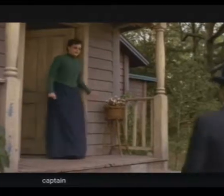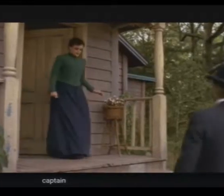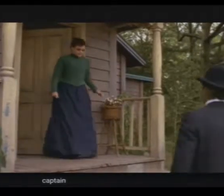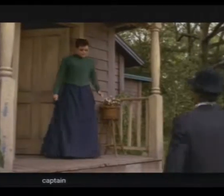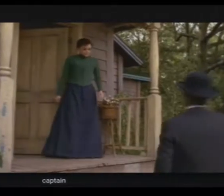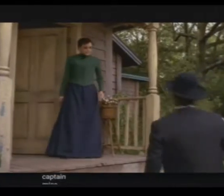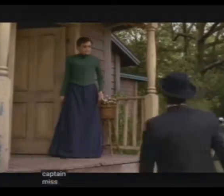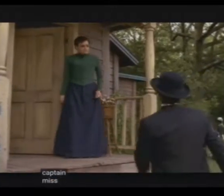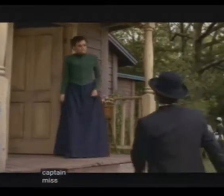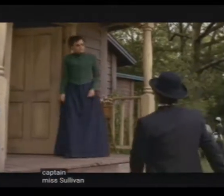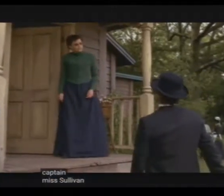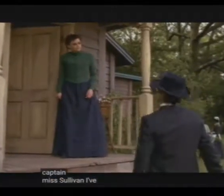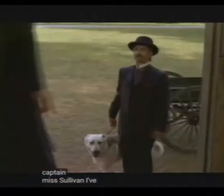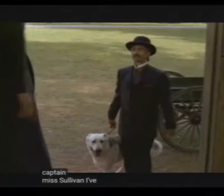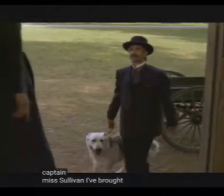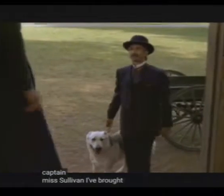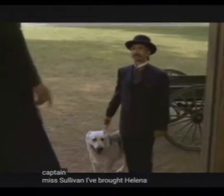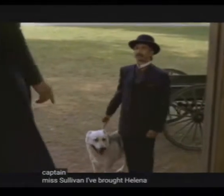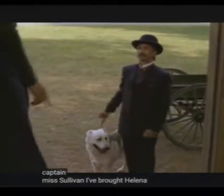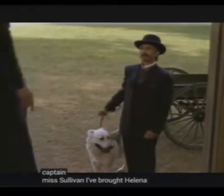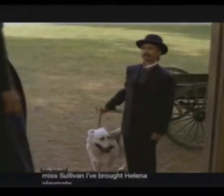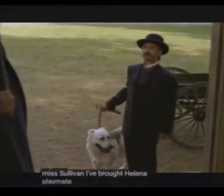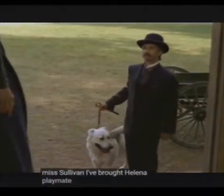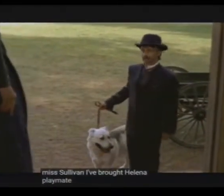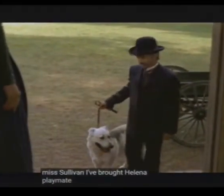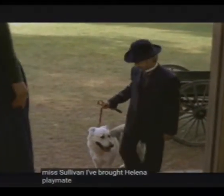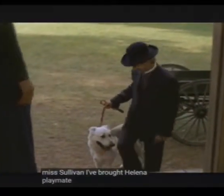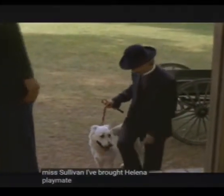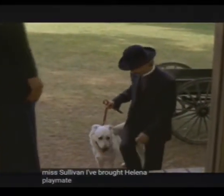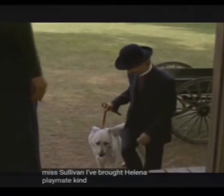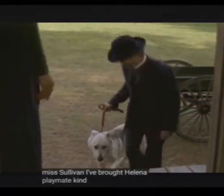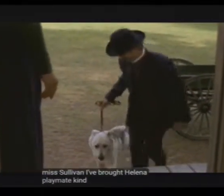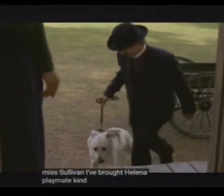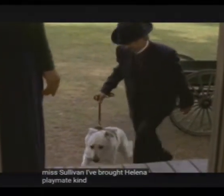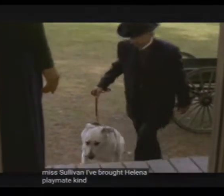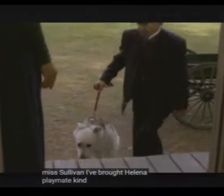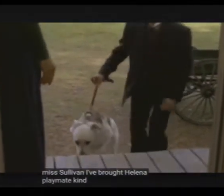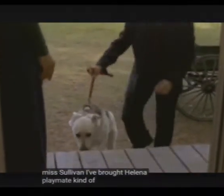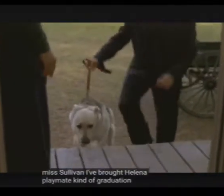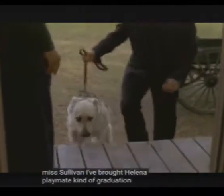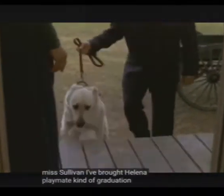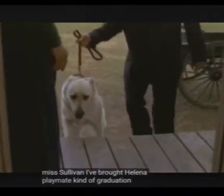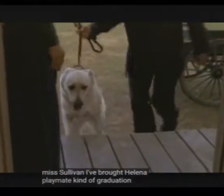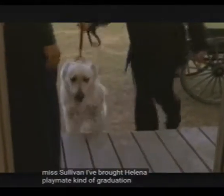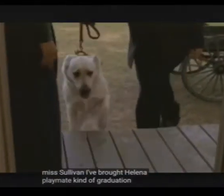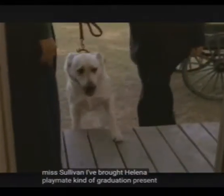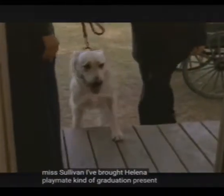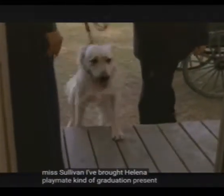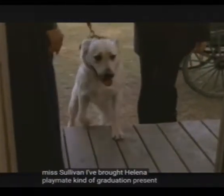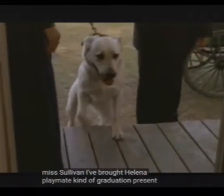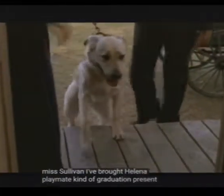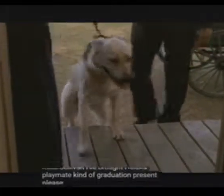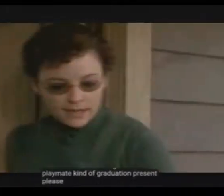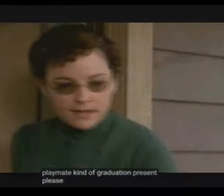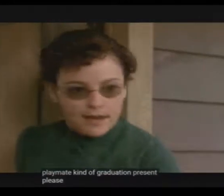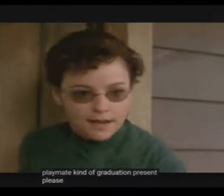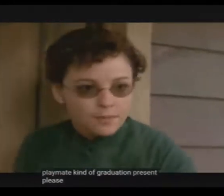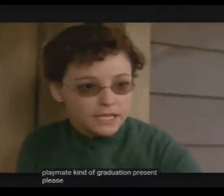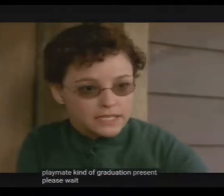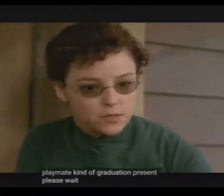Captain. Miss Sullivan, I've brought Helen a playmate. It's a kind of graduation present. Please, wait